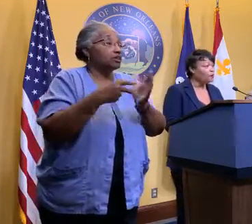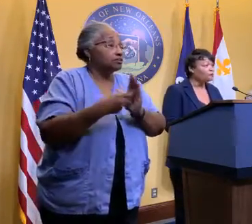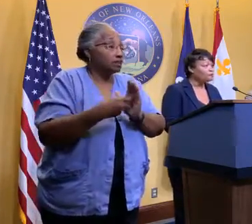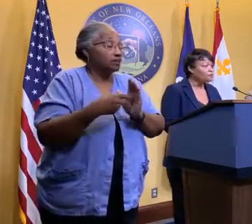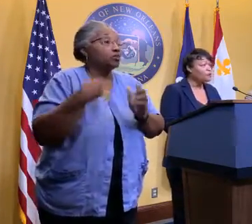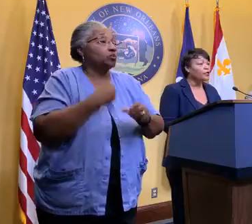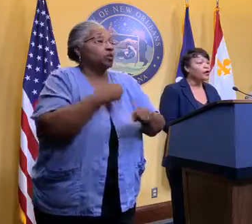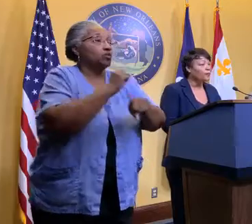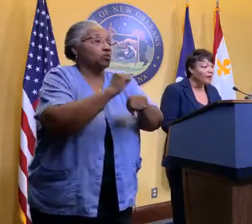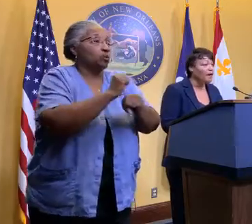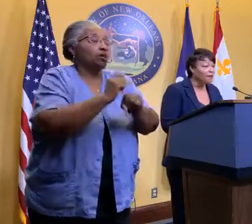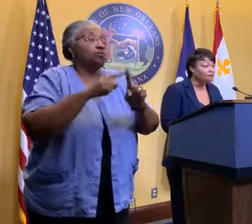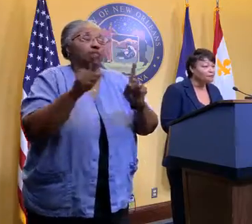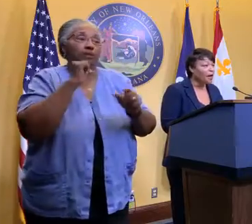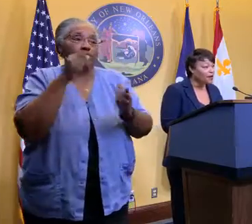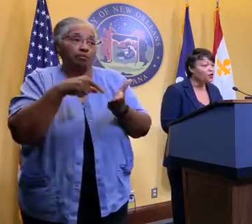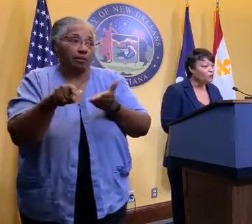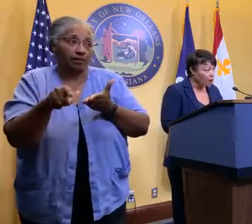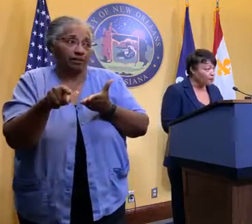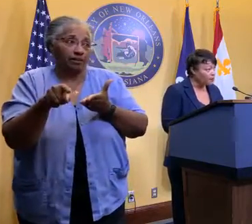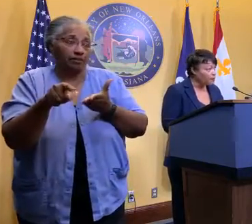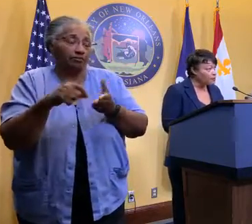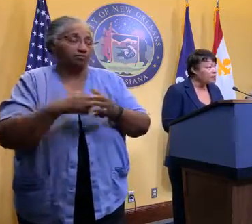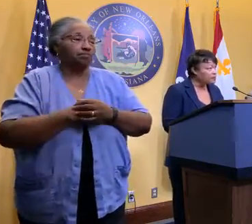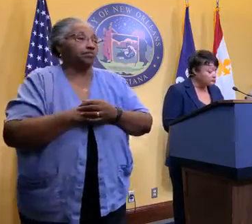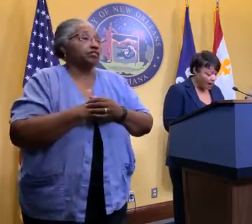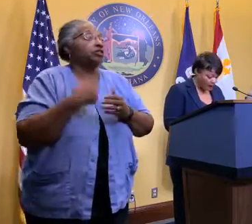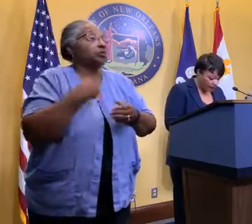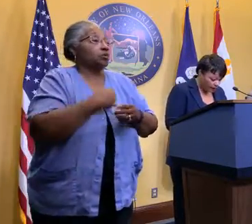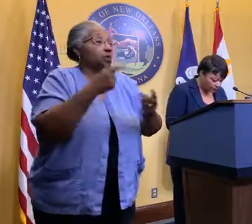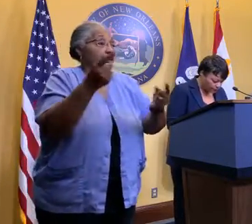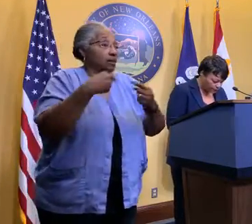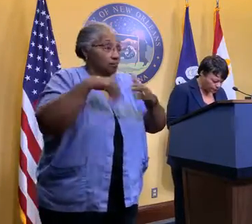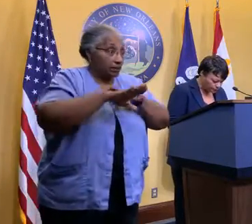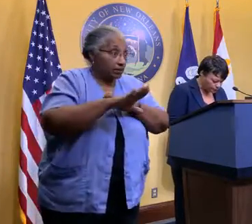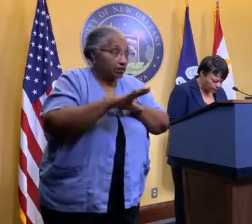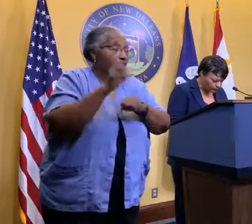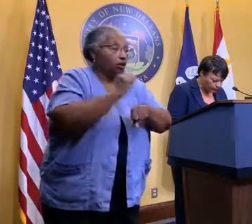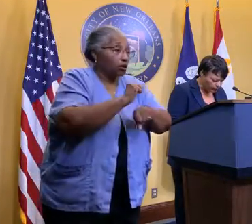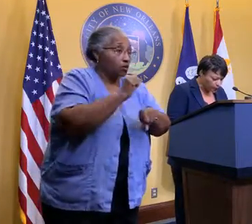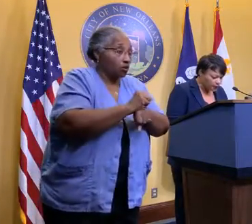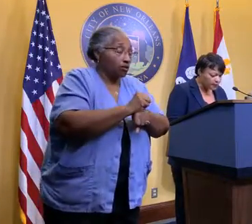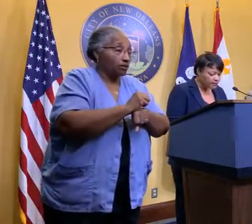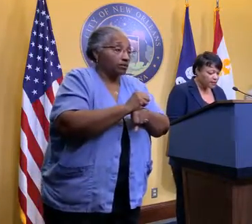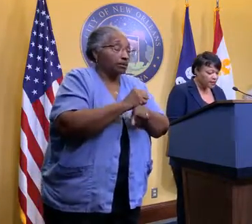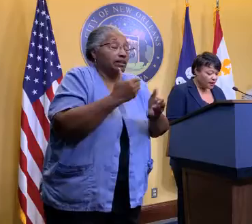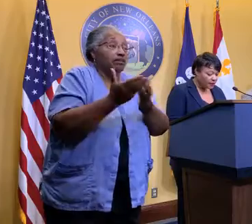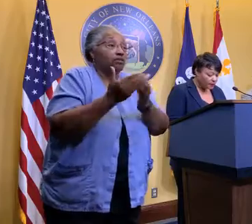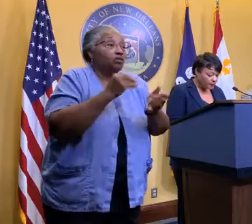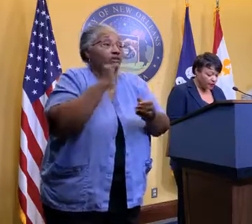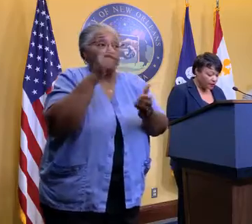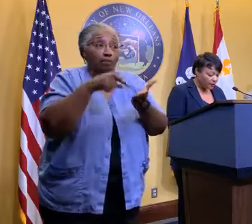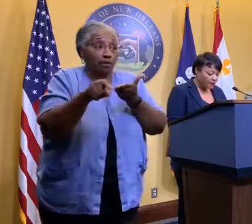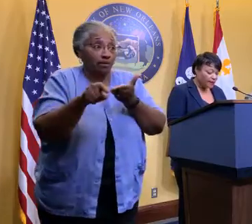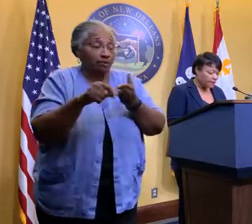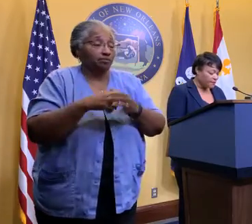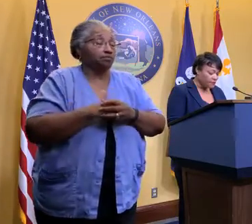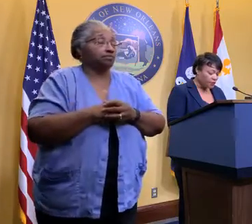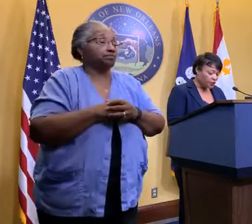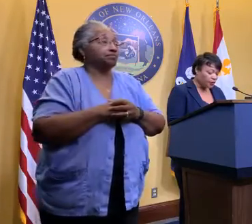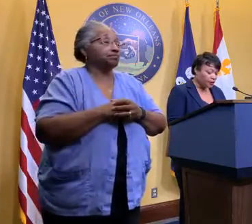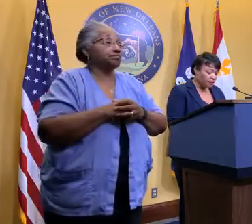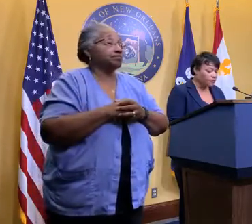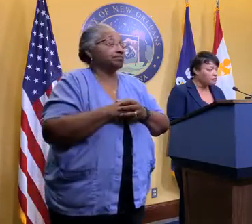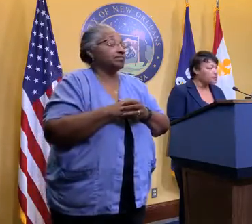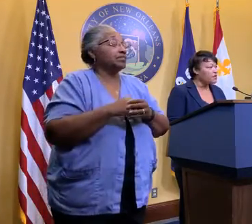is furloughed. So we come in and we work in spite of. This is another, and as